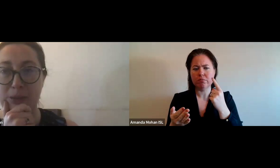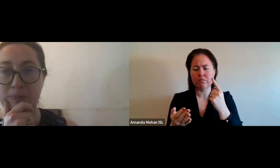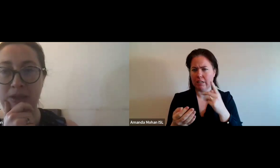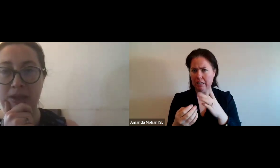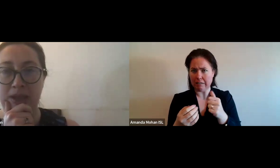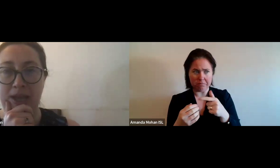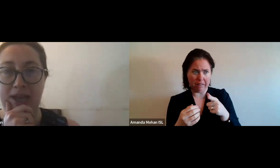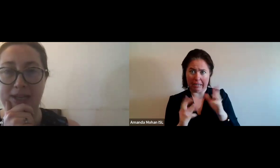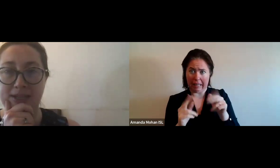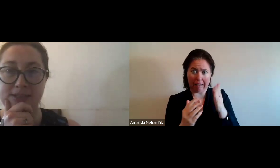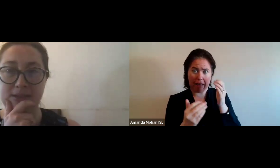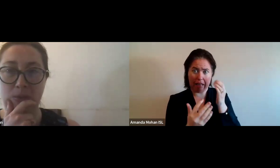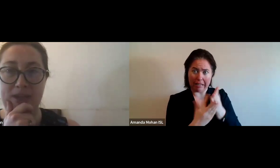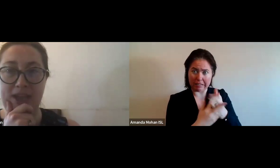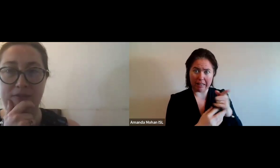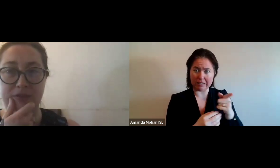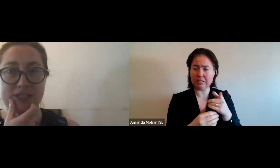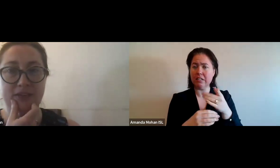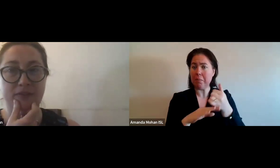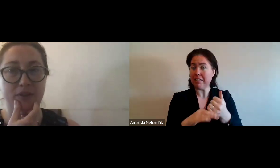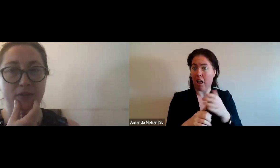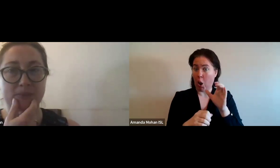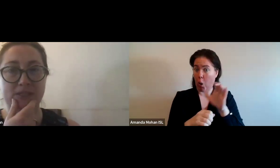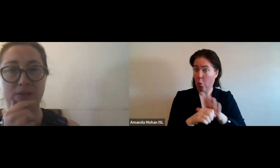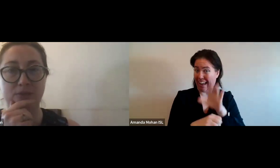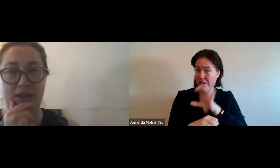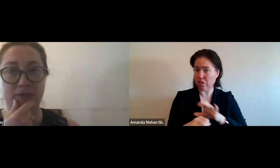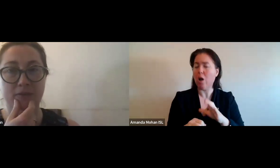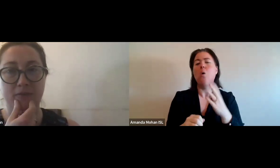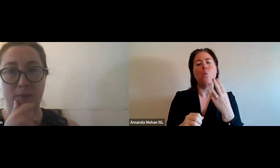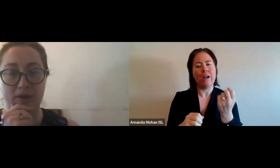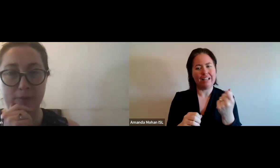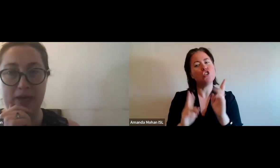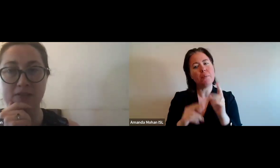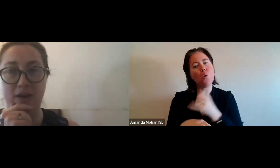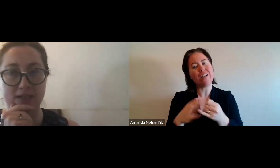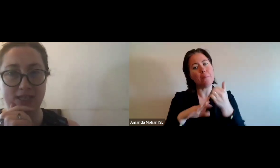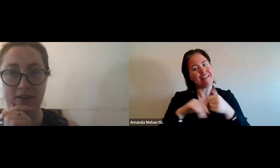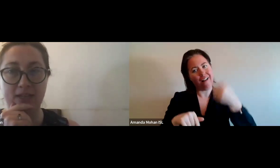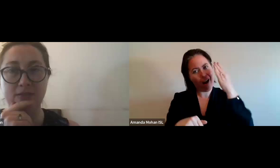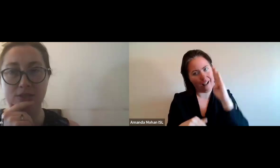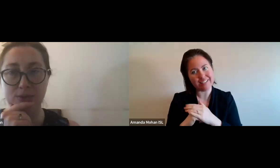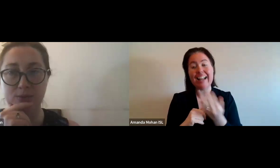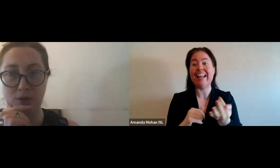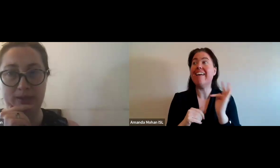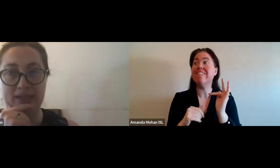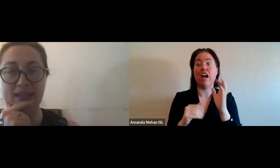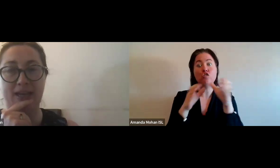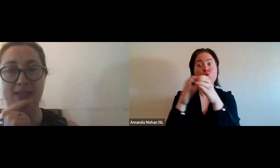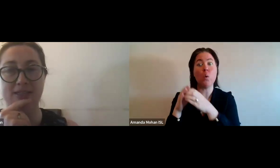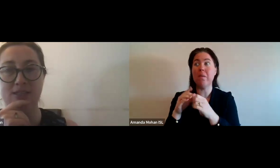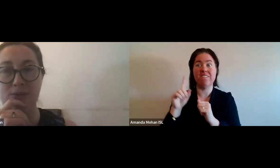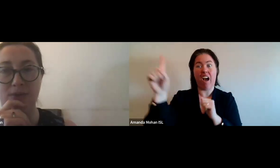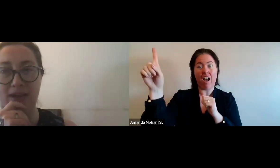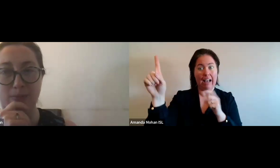Ireland. And we have funding for groups to travel from whatever part of Ireland they are in to